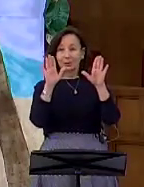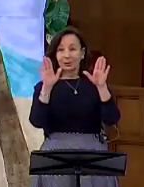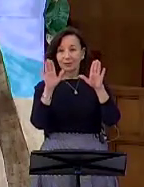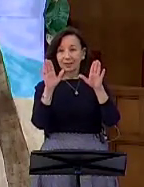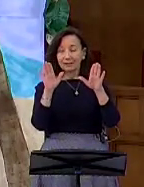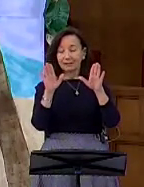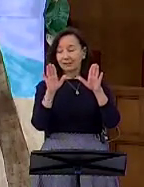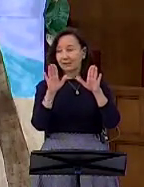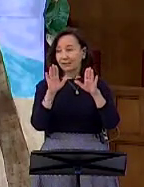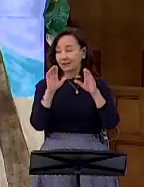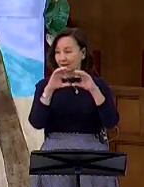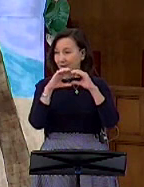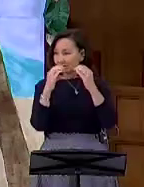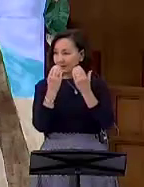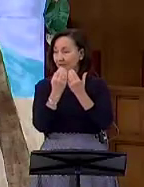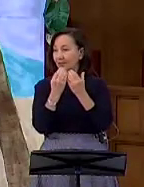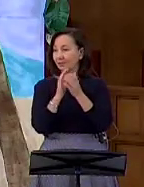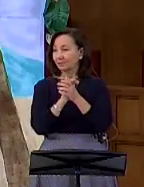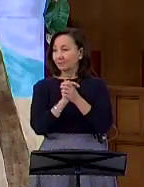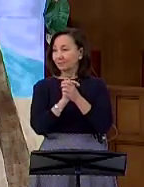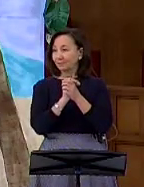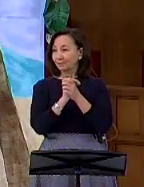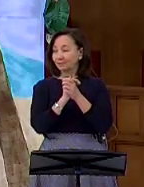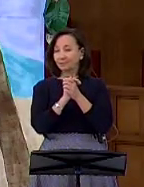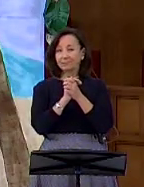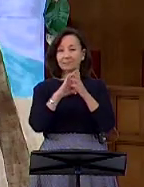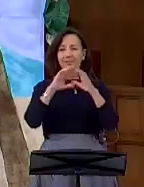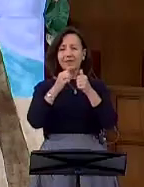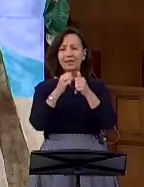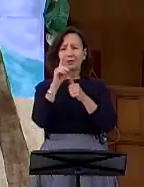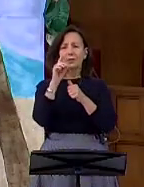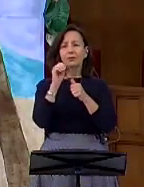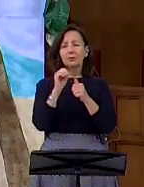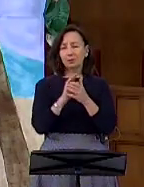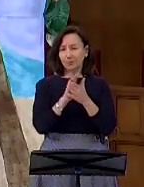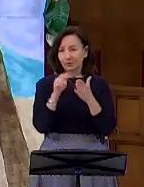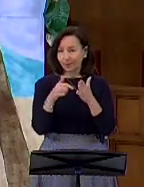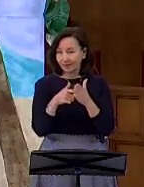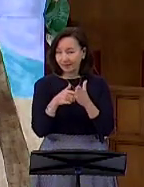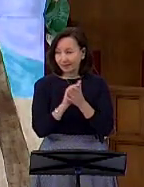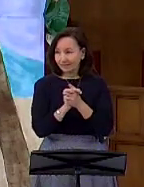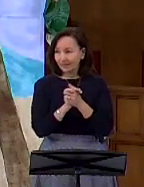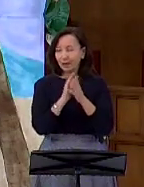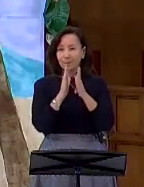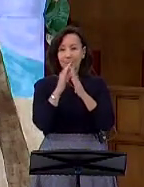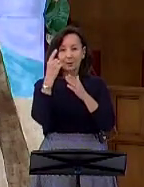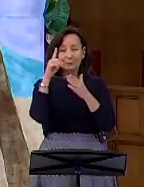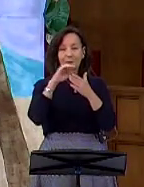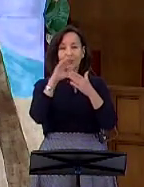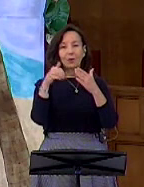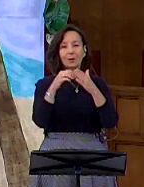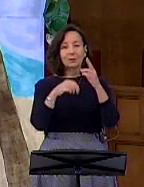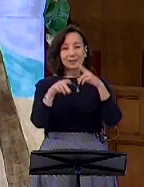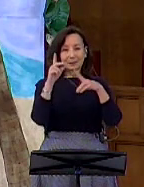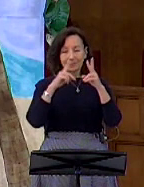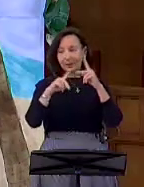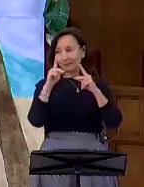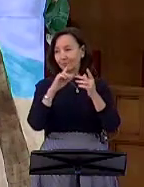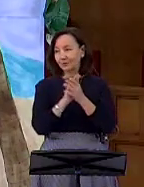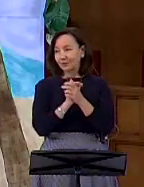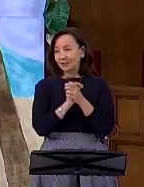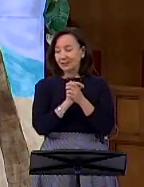prayer concern. I said, how do you do this? How do you, you know, pray for all these people? And